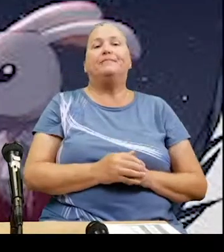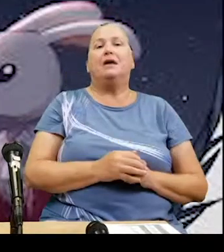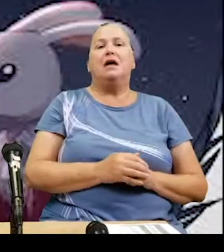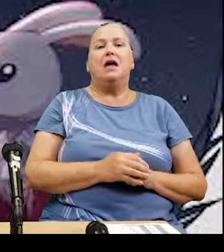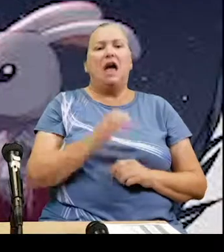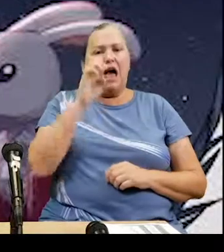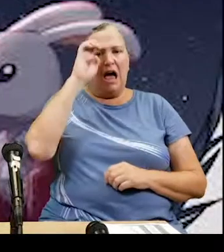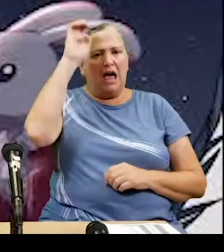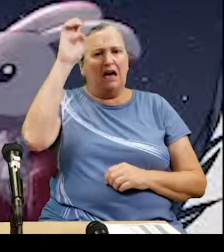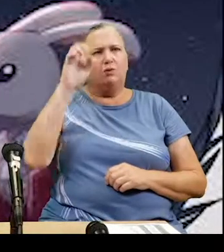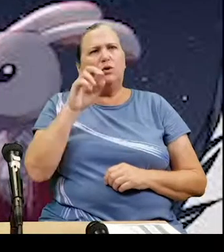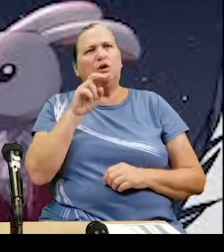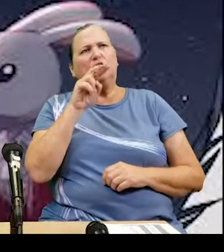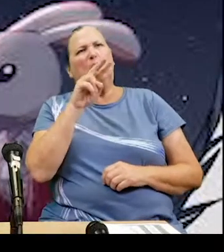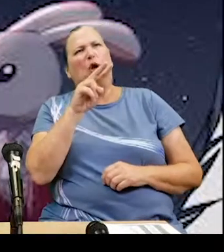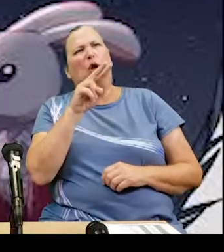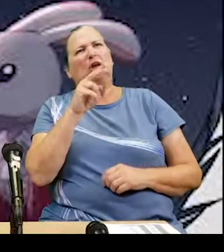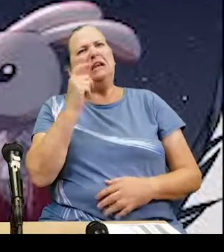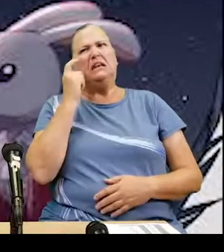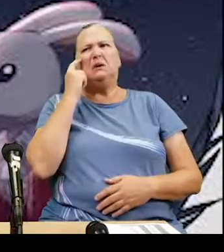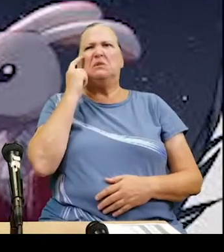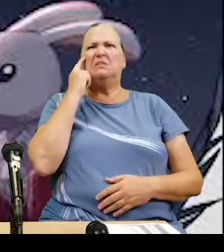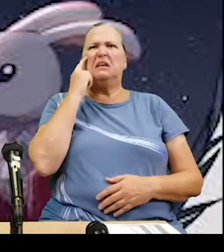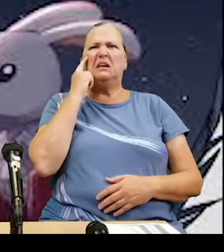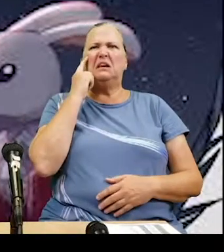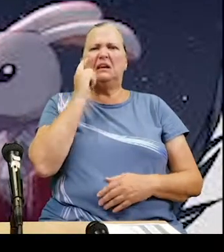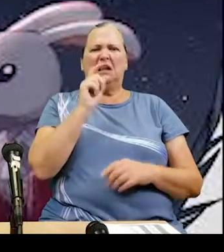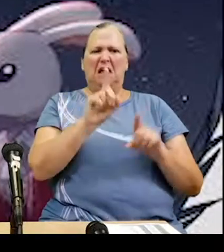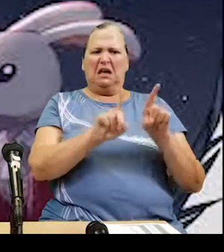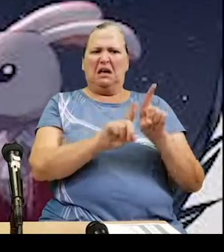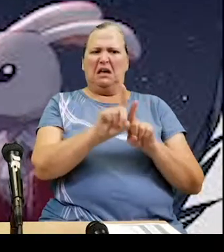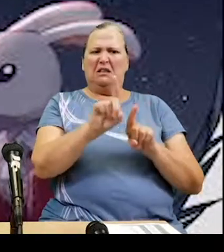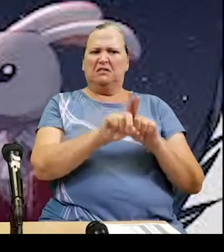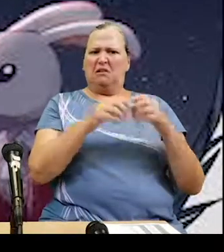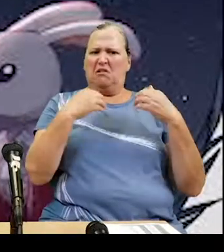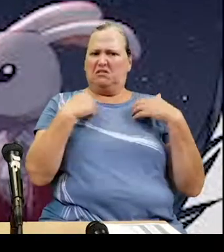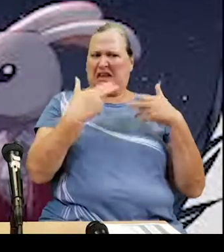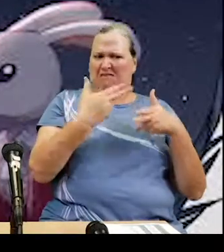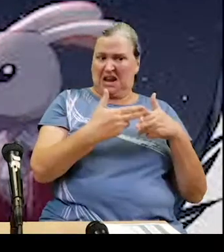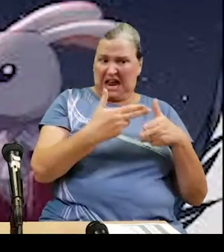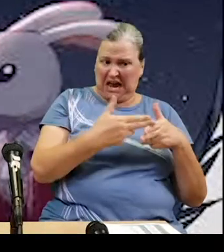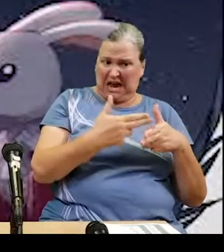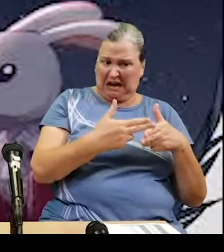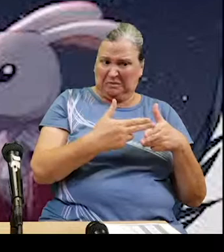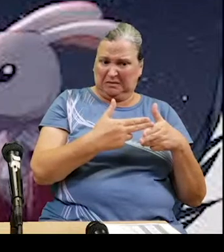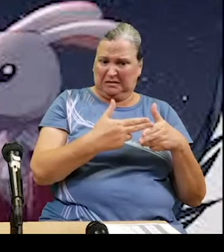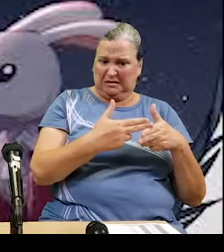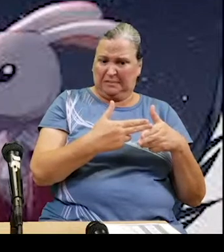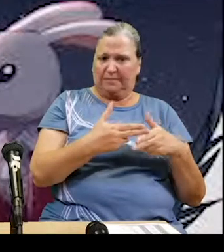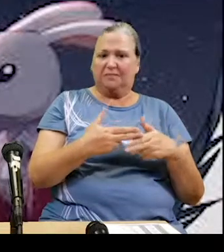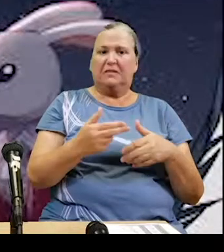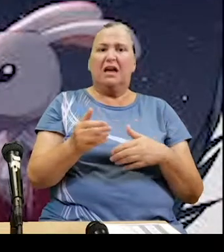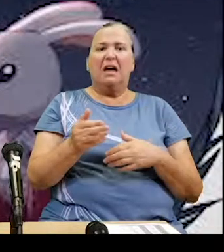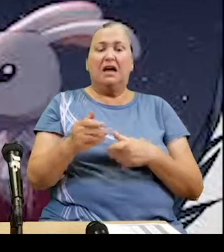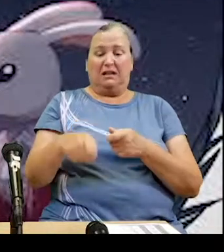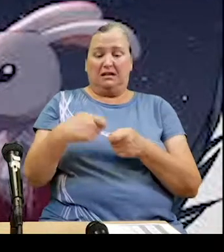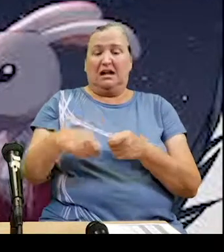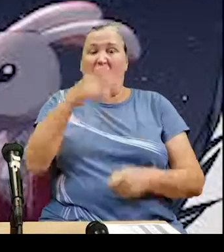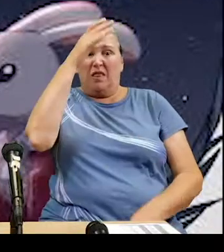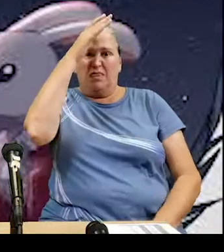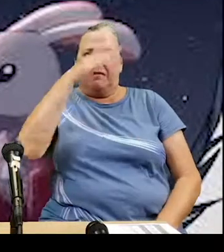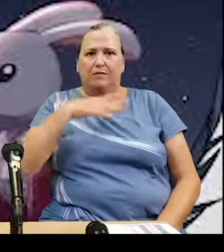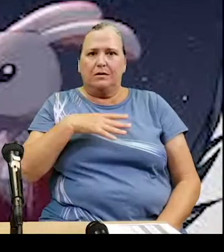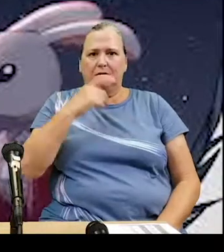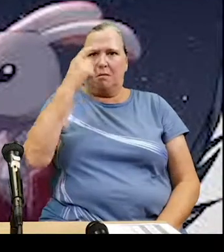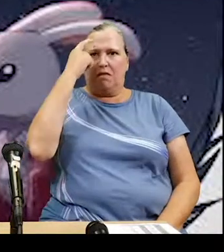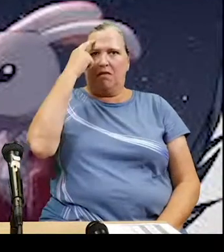star. "Do they all have names?" he wondered. "Listen at me," said the fisherman, talking to a toy. "Oh well, here we are then." And